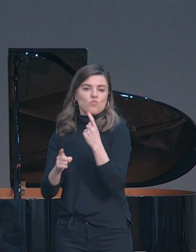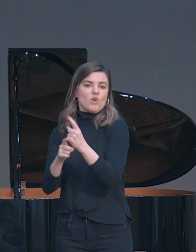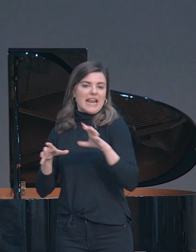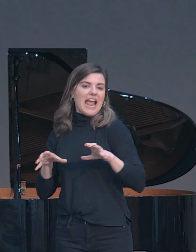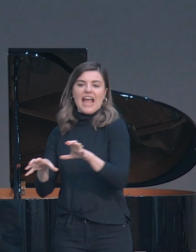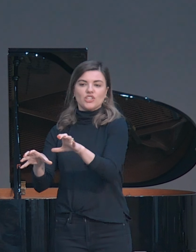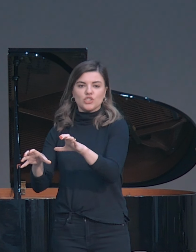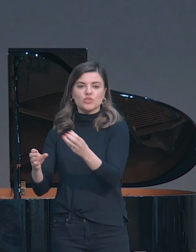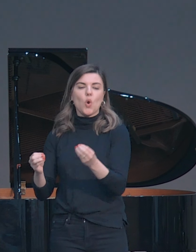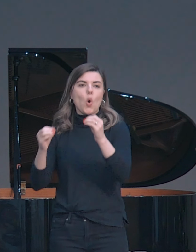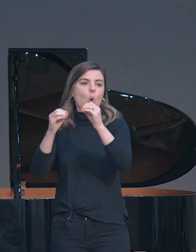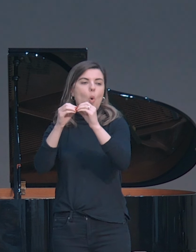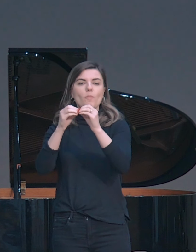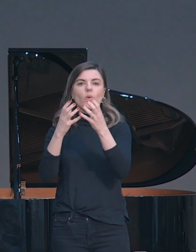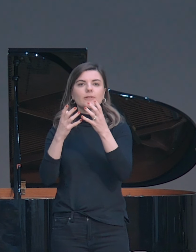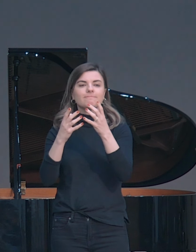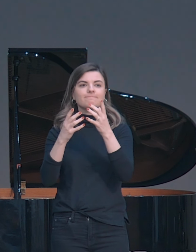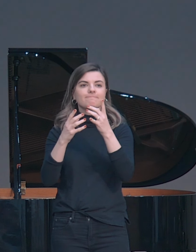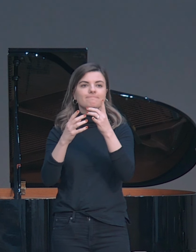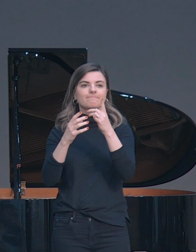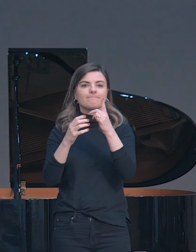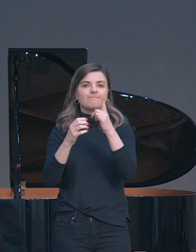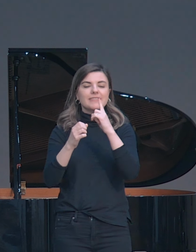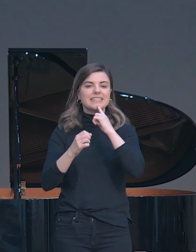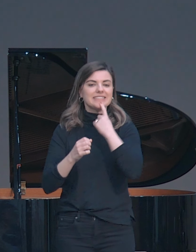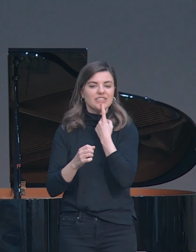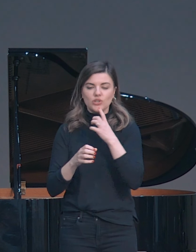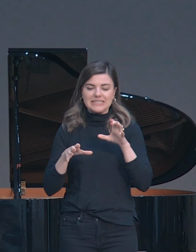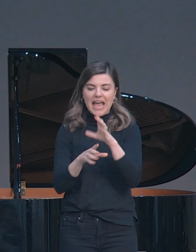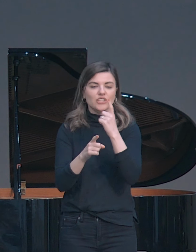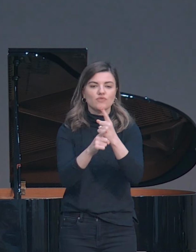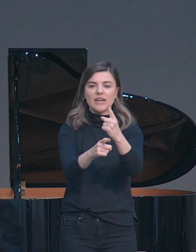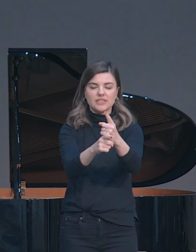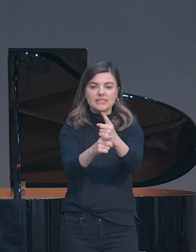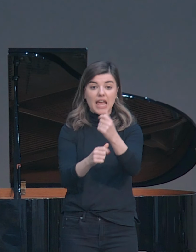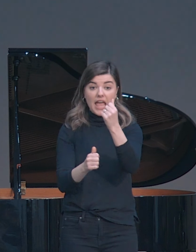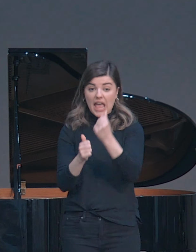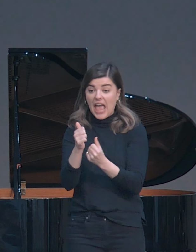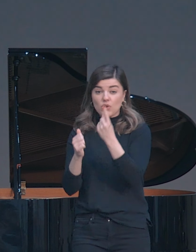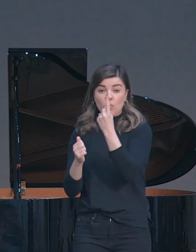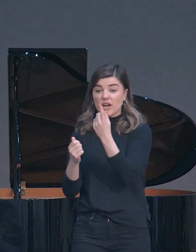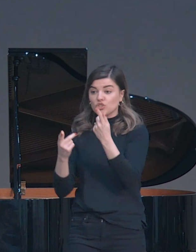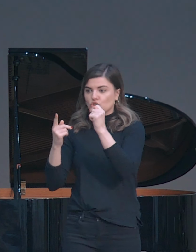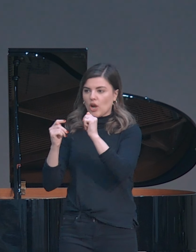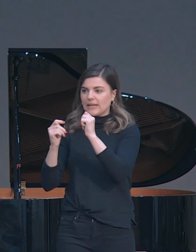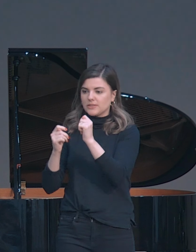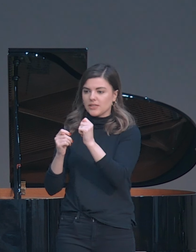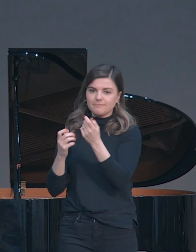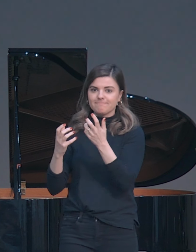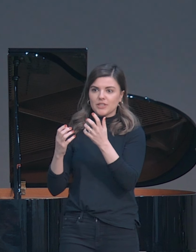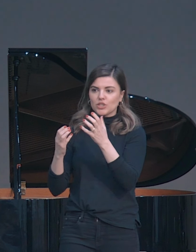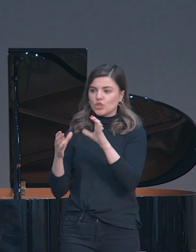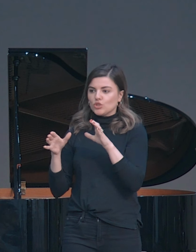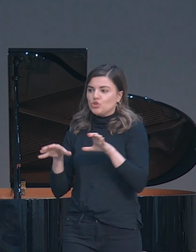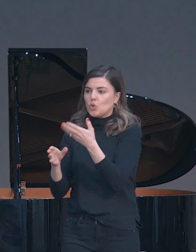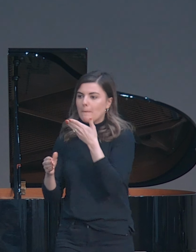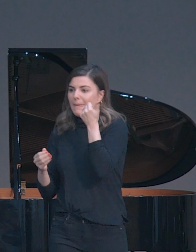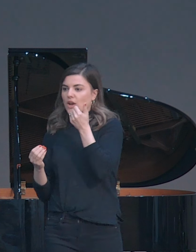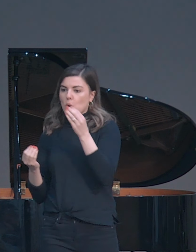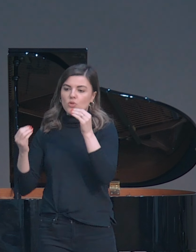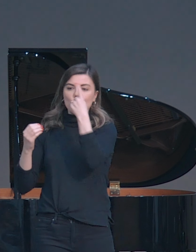or more ostentatious acts of righteousness. Everybody trying to outdo one another, looking